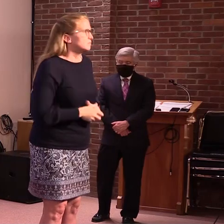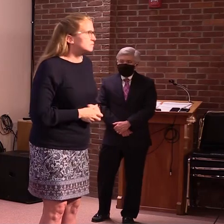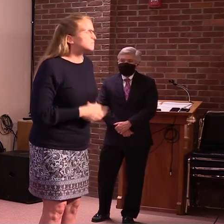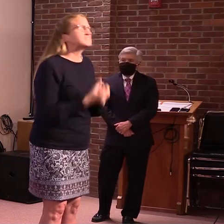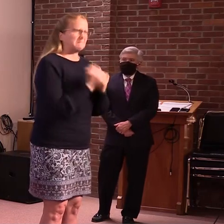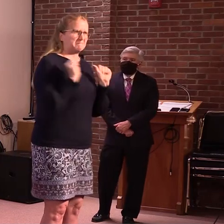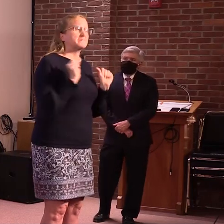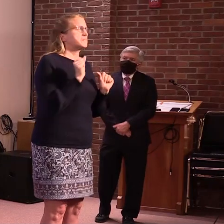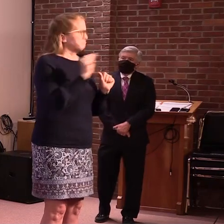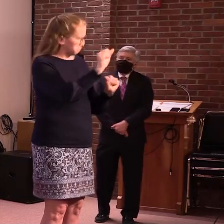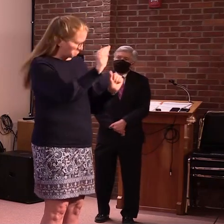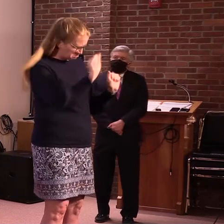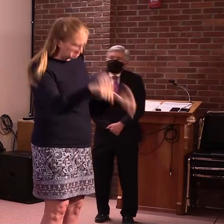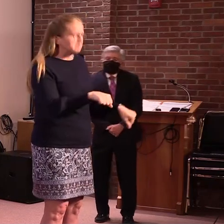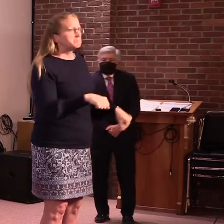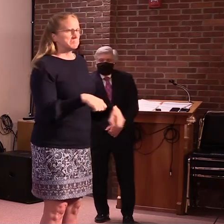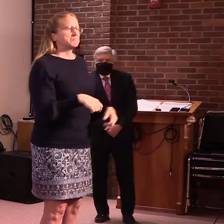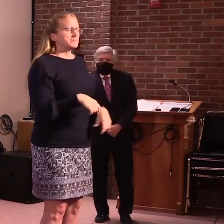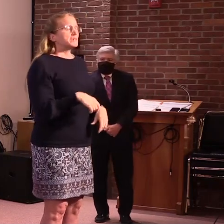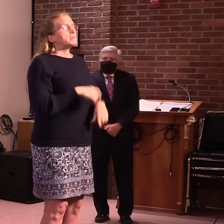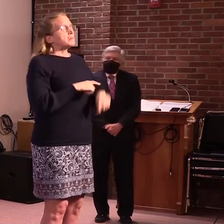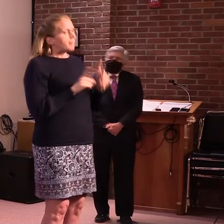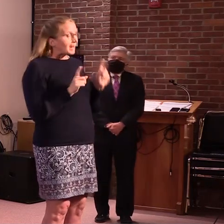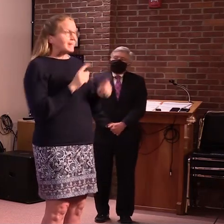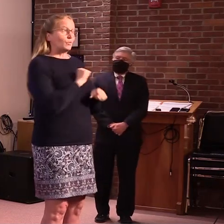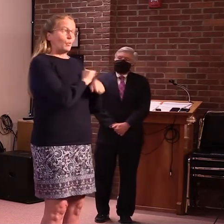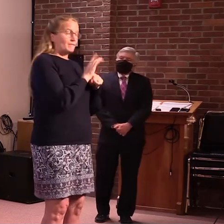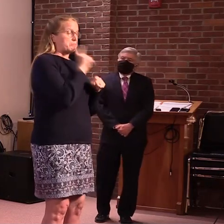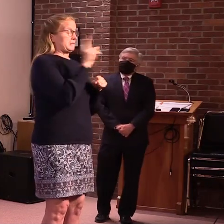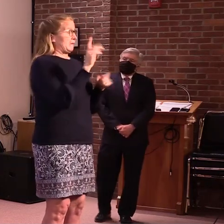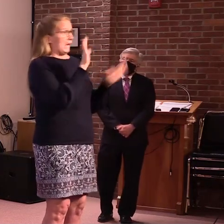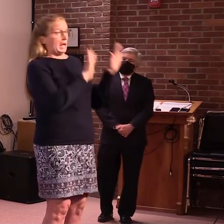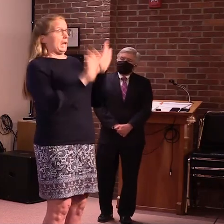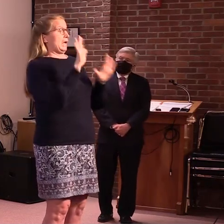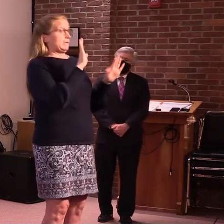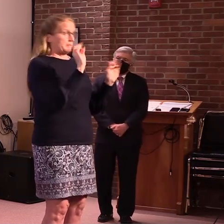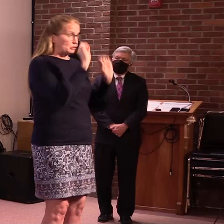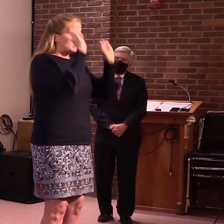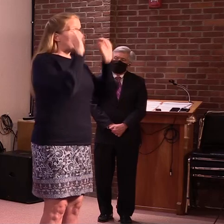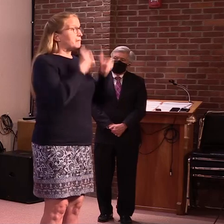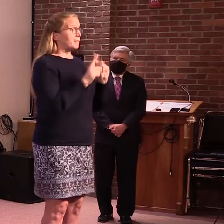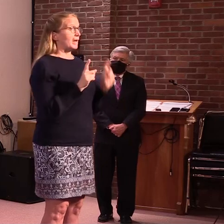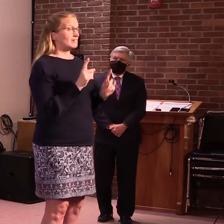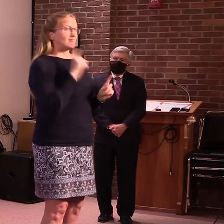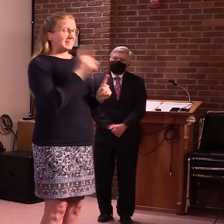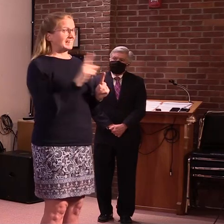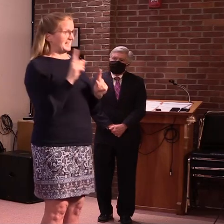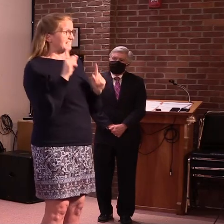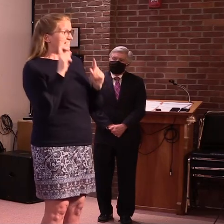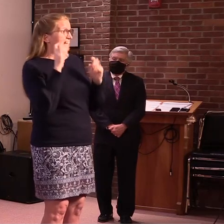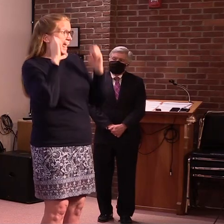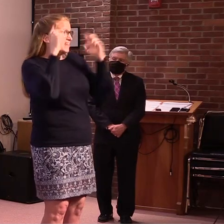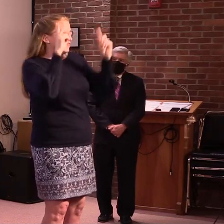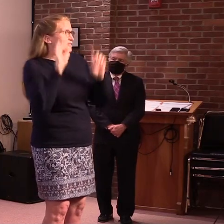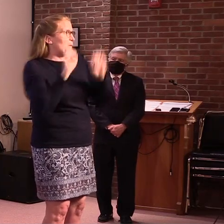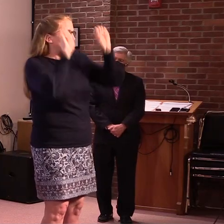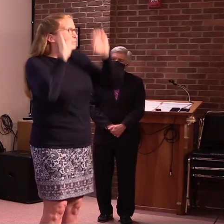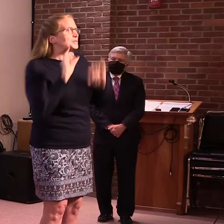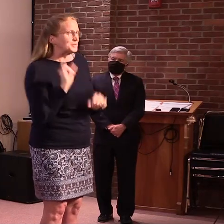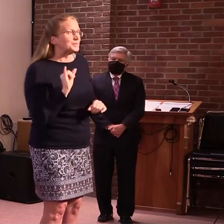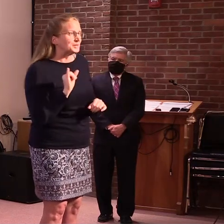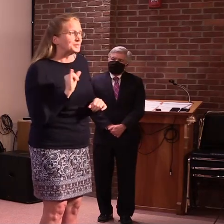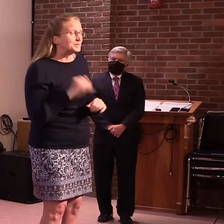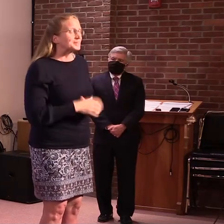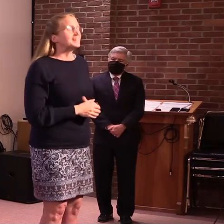COVID-19 has been an unprecedented public health emergency, in many cases it has been an education emergency. And it's important that we